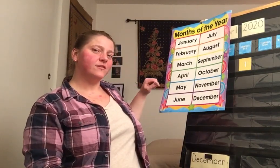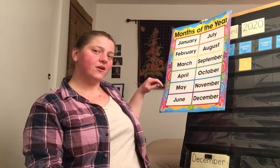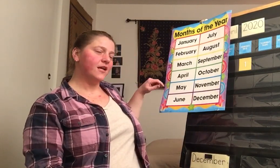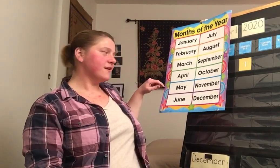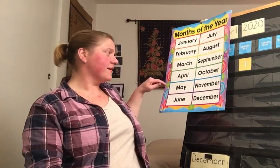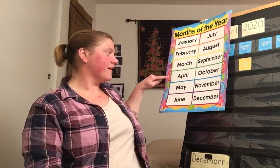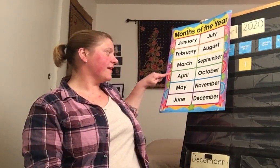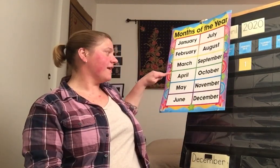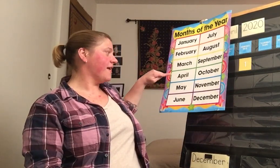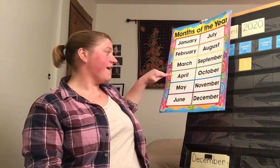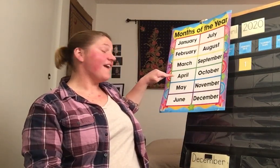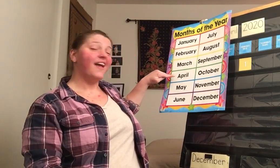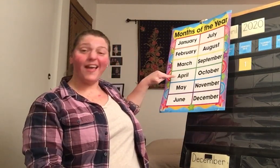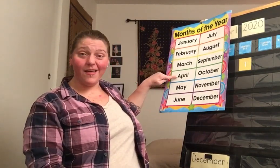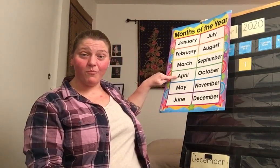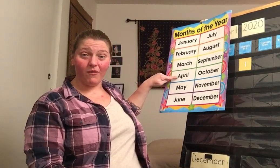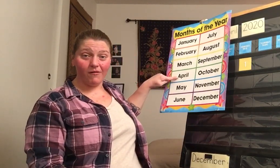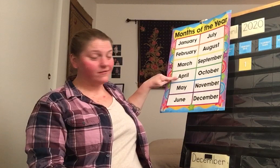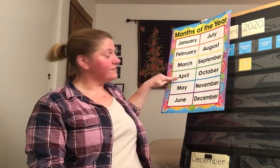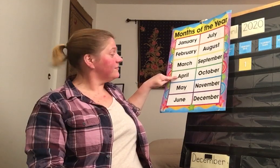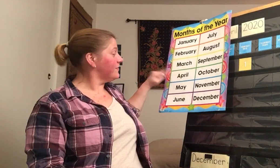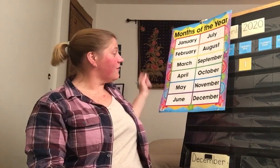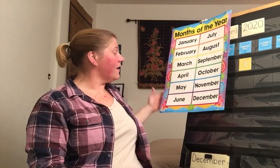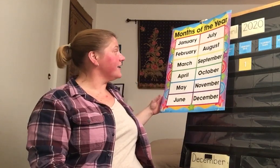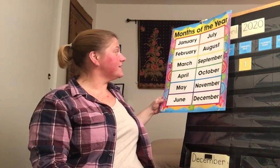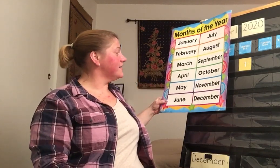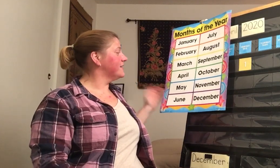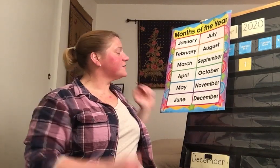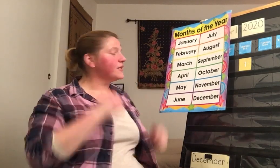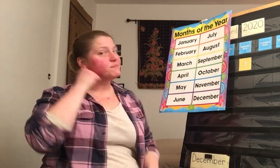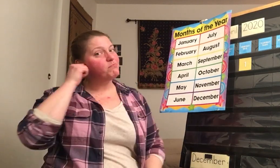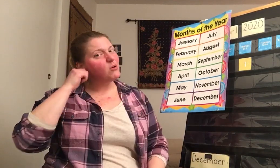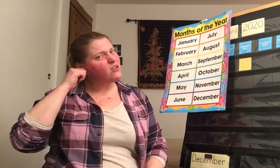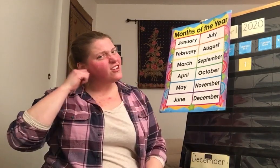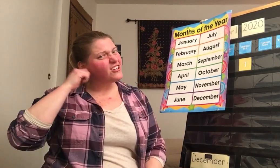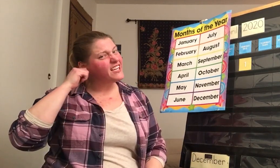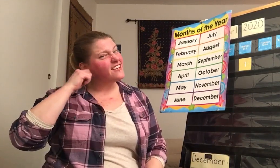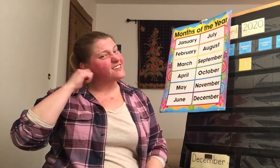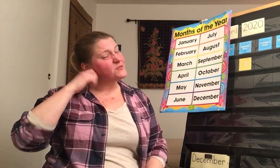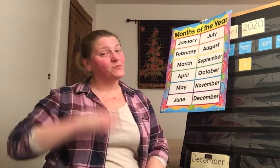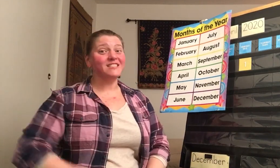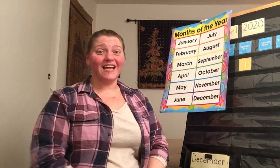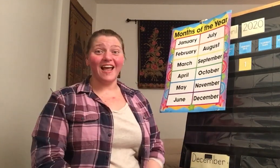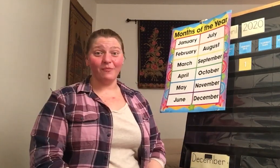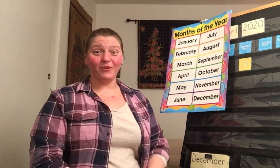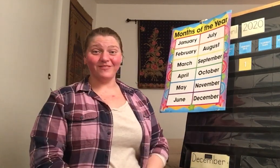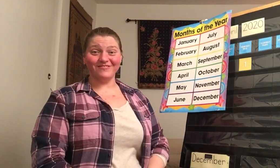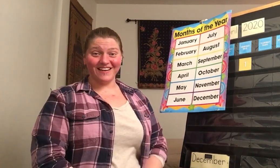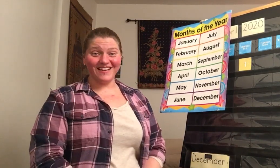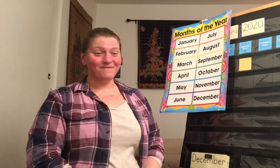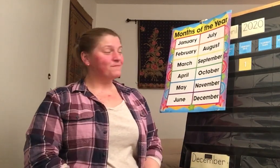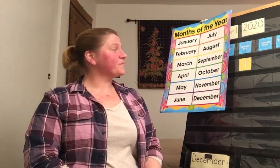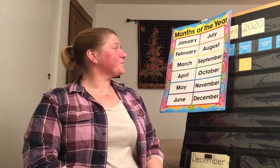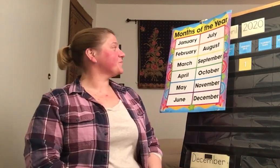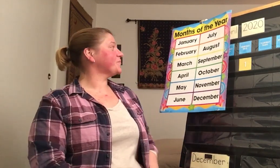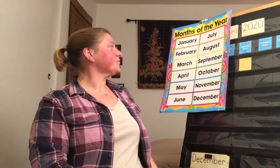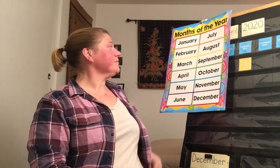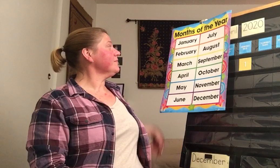starting? April. All right. So let's pull on our ears when we say April. Ready?